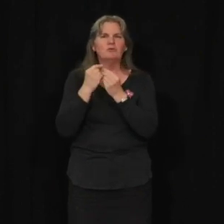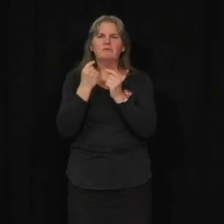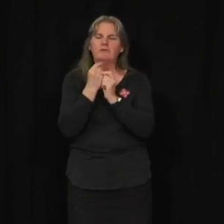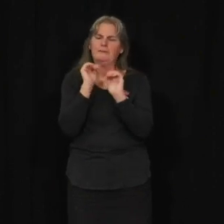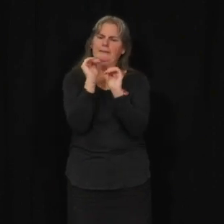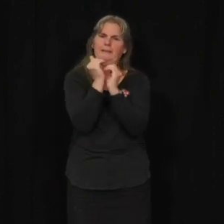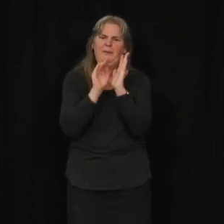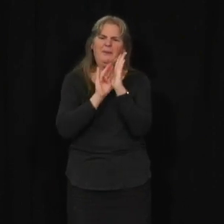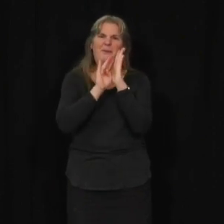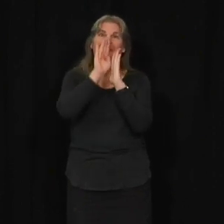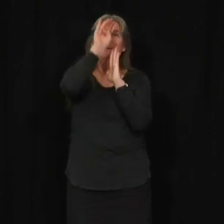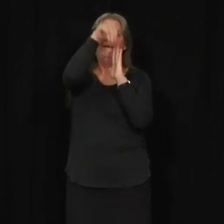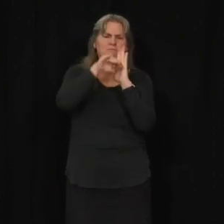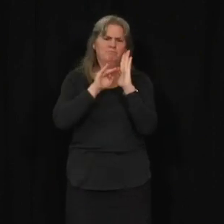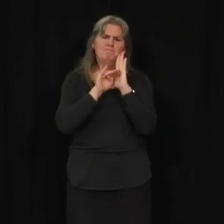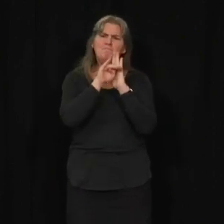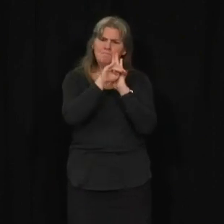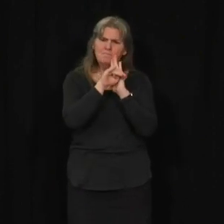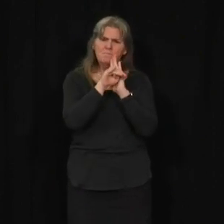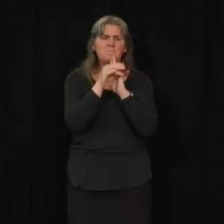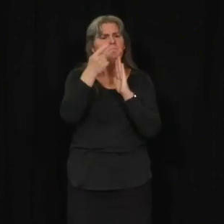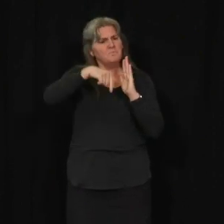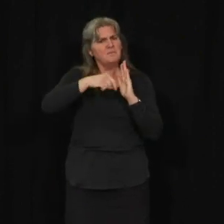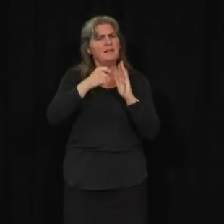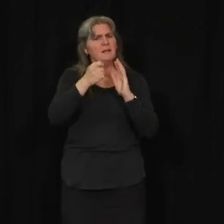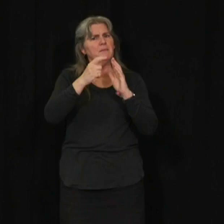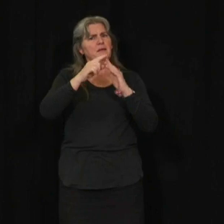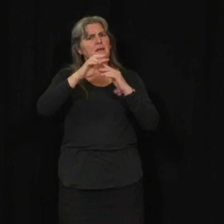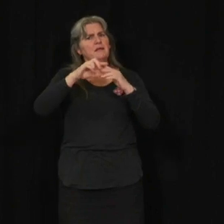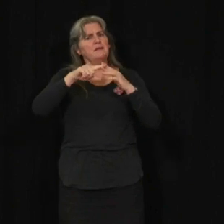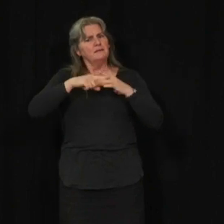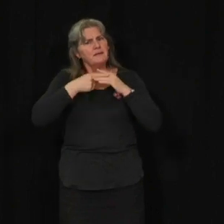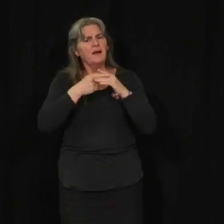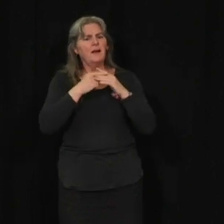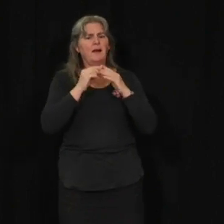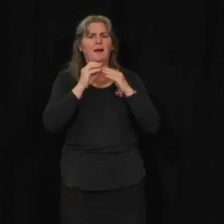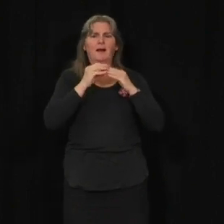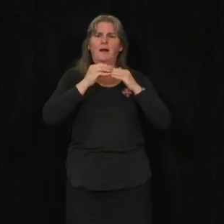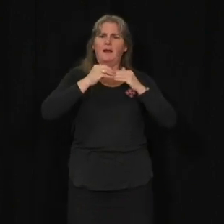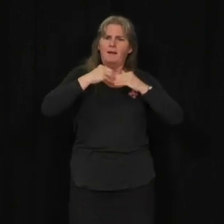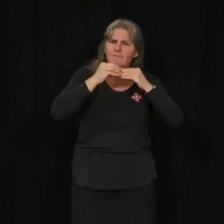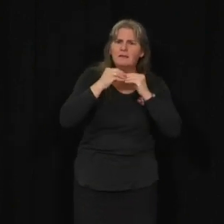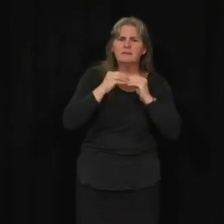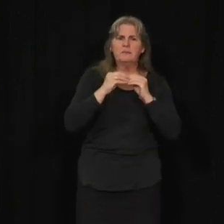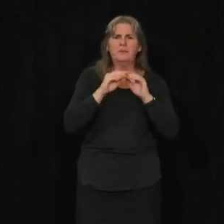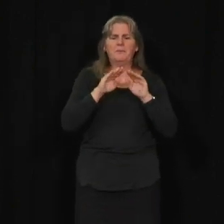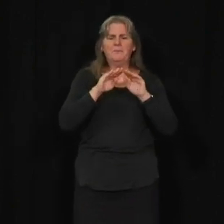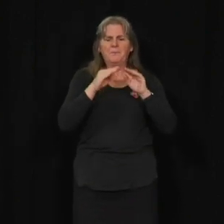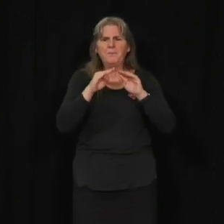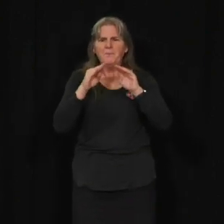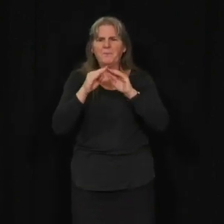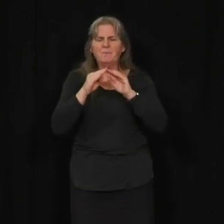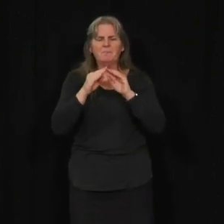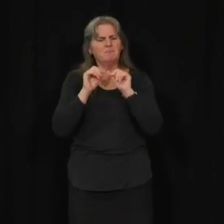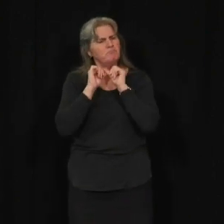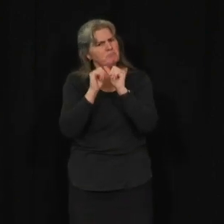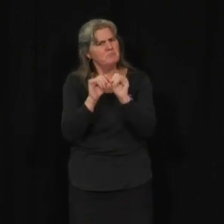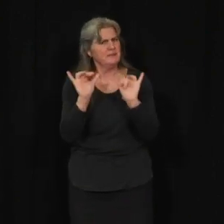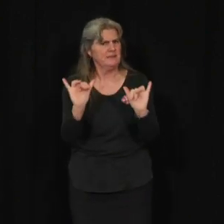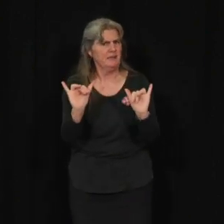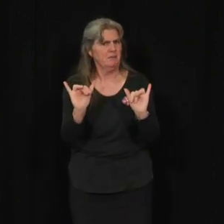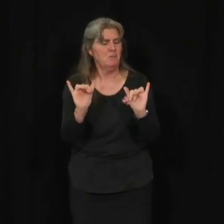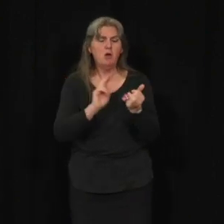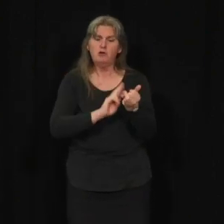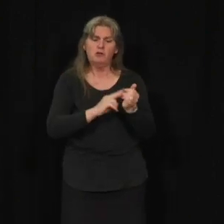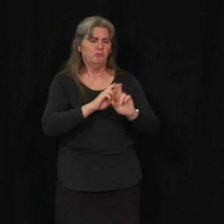we ease up on restrictions, that ability and capacity to respond must be maintained. I'm confident that our nurses are